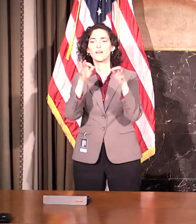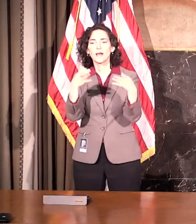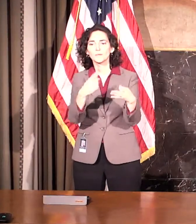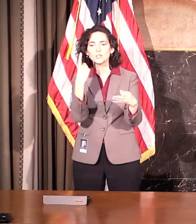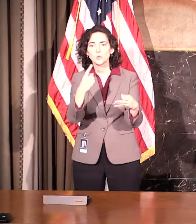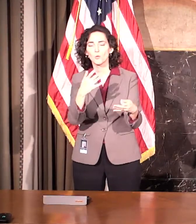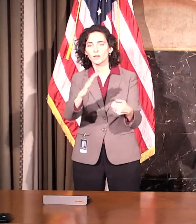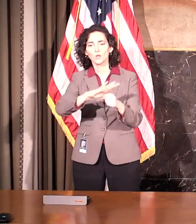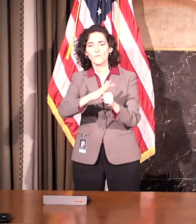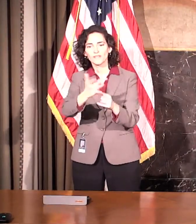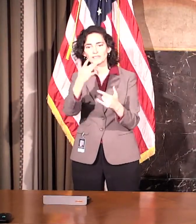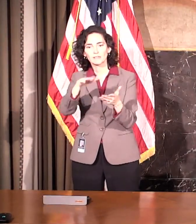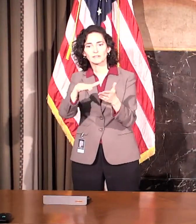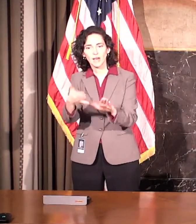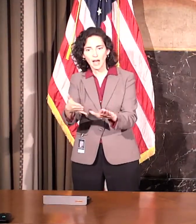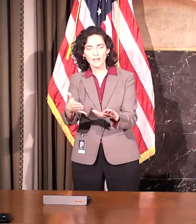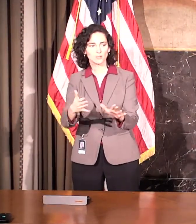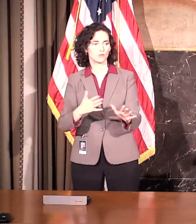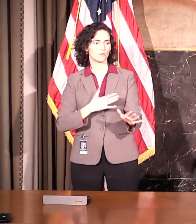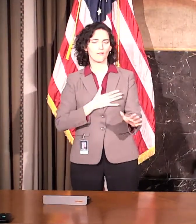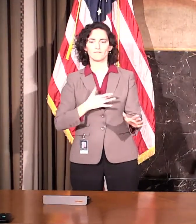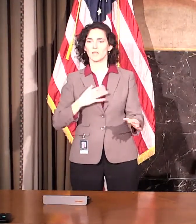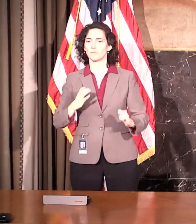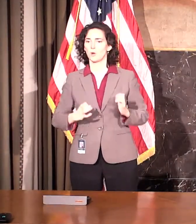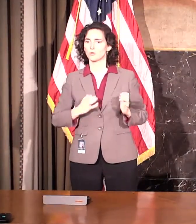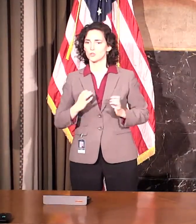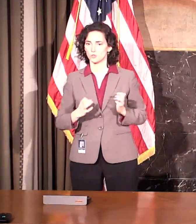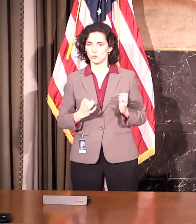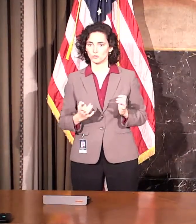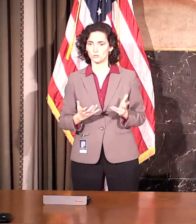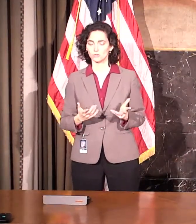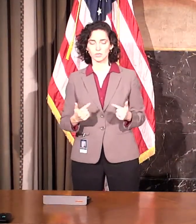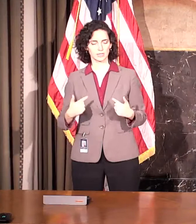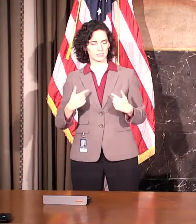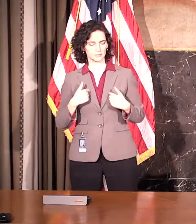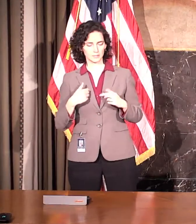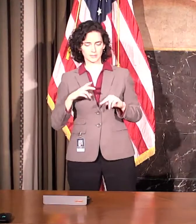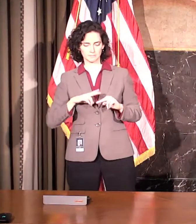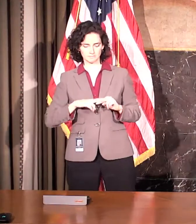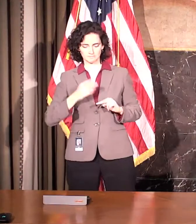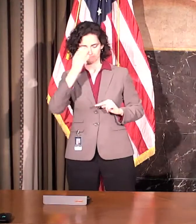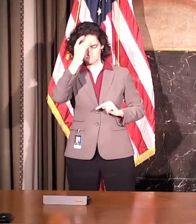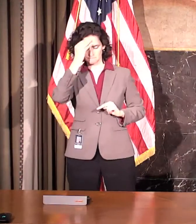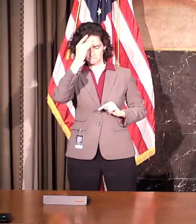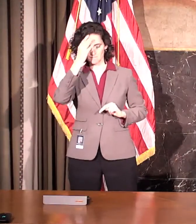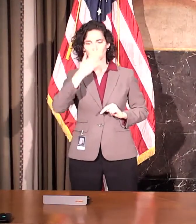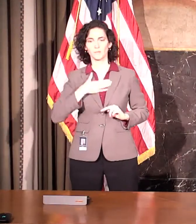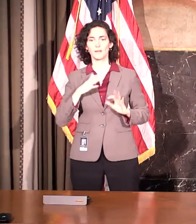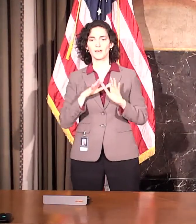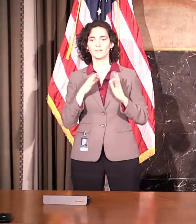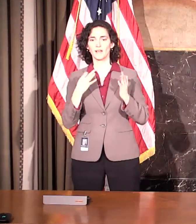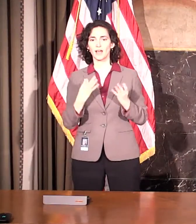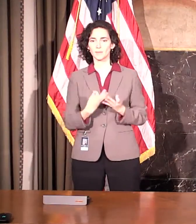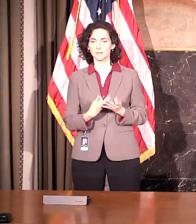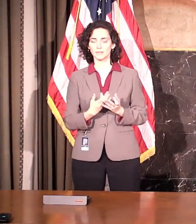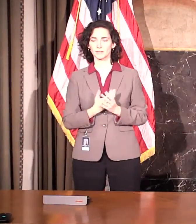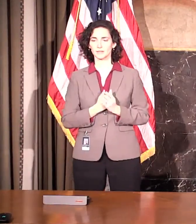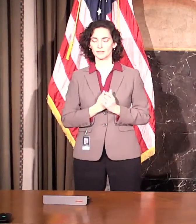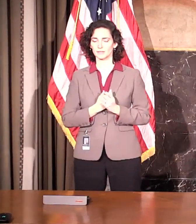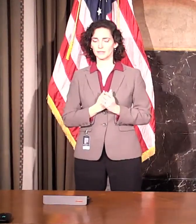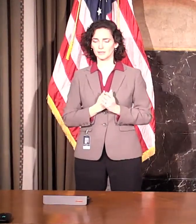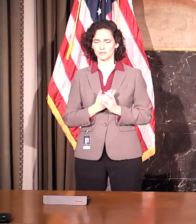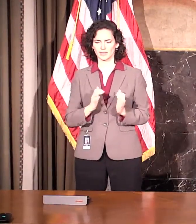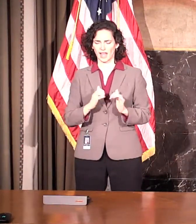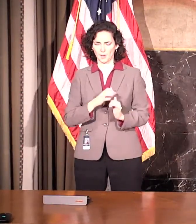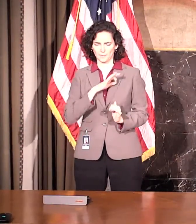So it meant a lot to everyone there. For me, I reflected on my family, which is what's in it for